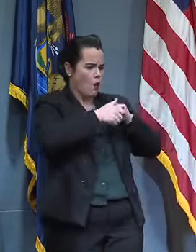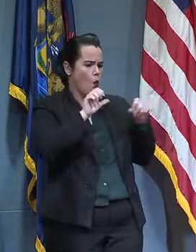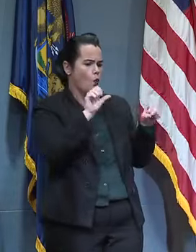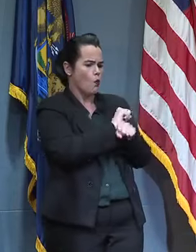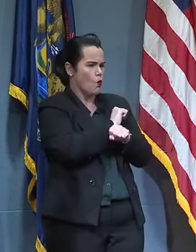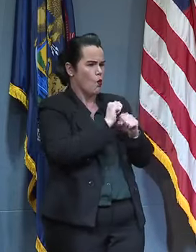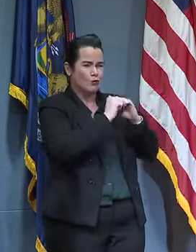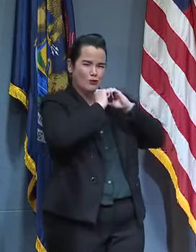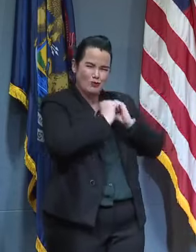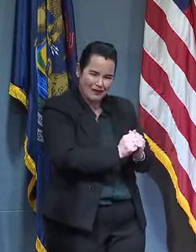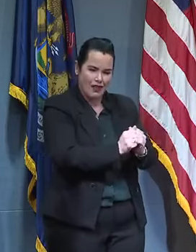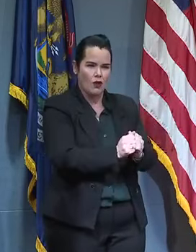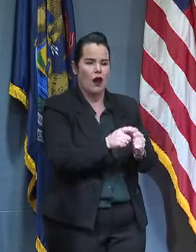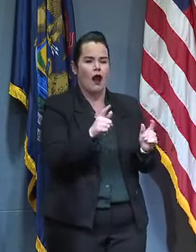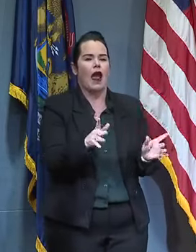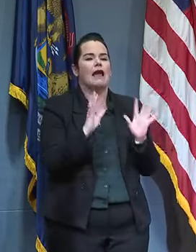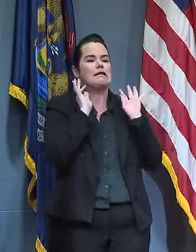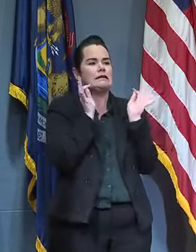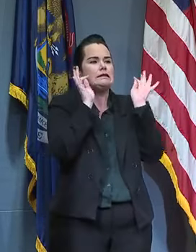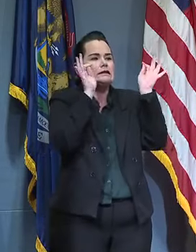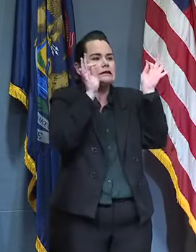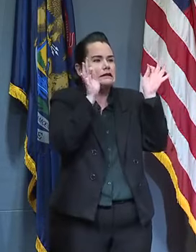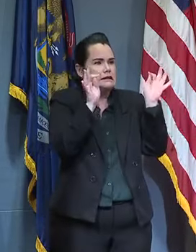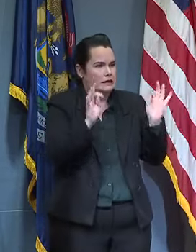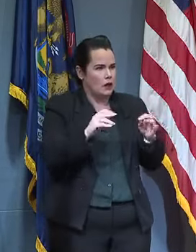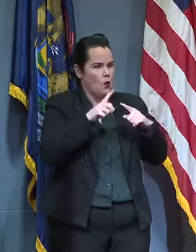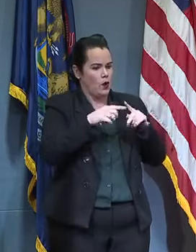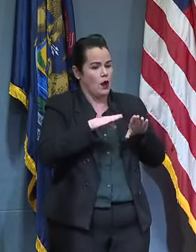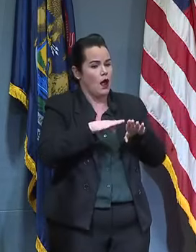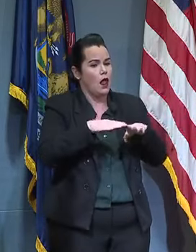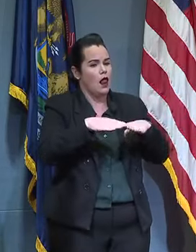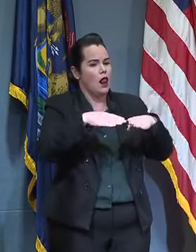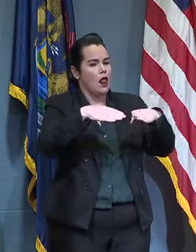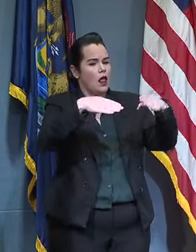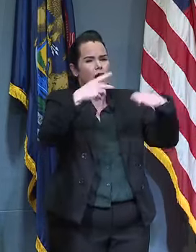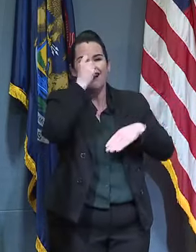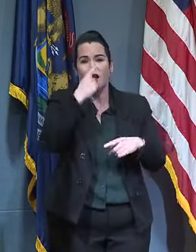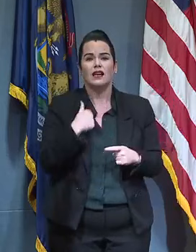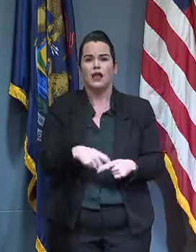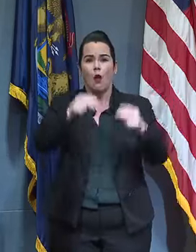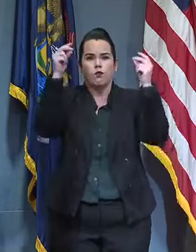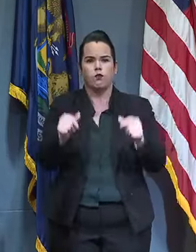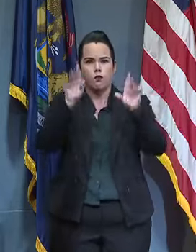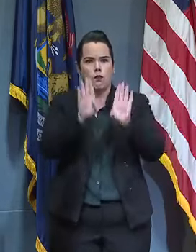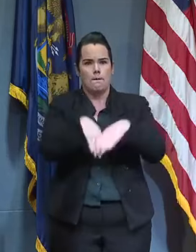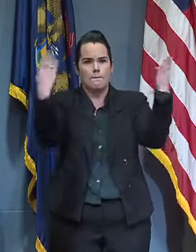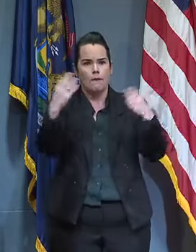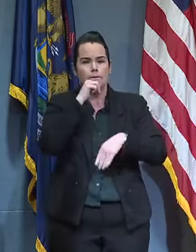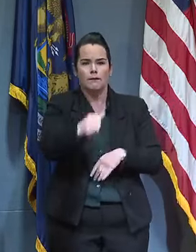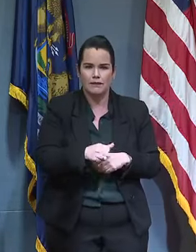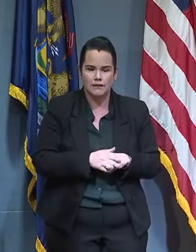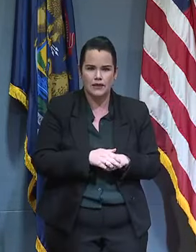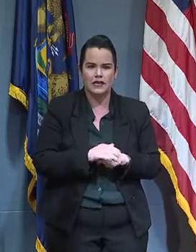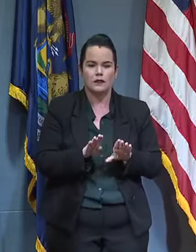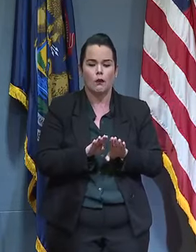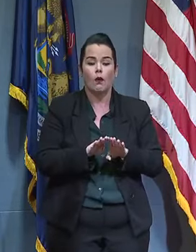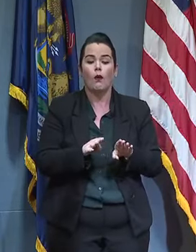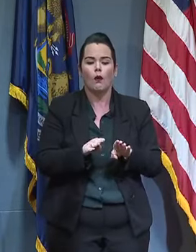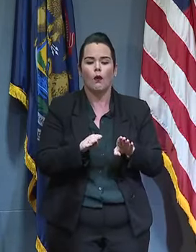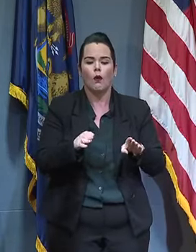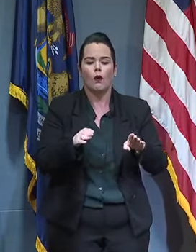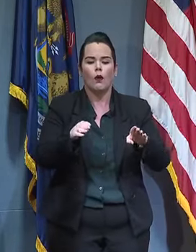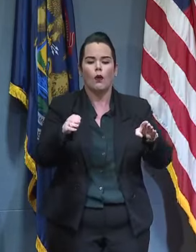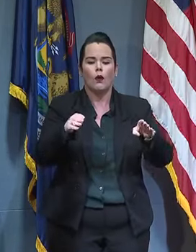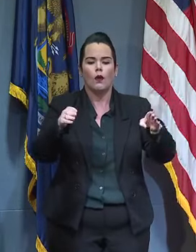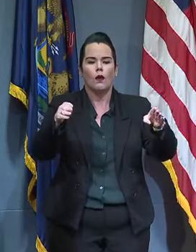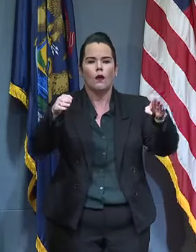switch that we flip. This is a dial that we turn. And we are driven by the data. We are driven by the outcomes for our people. We're